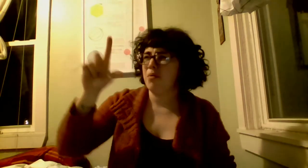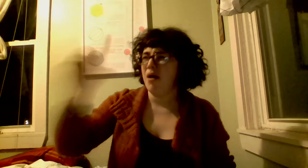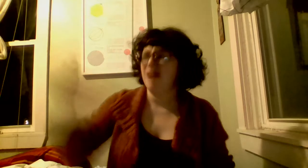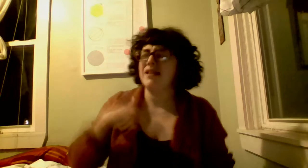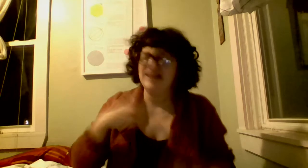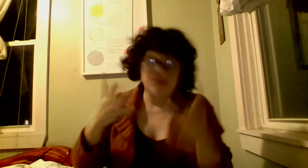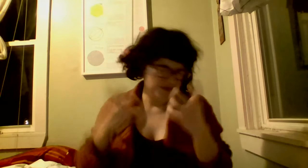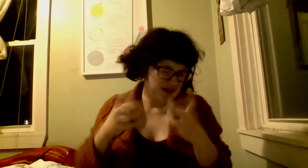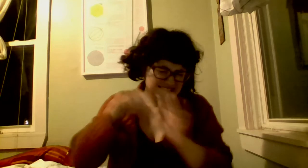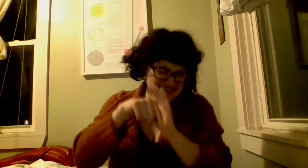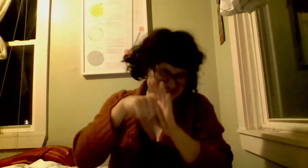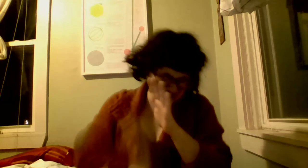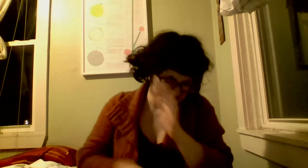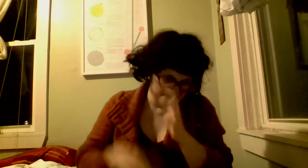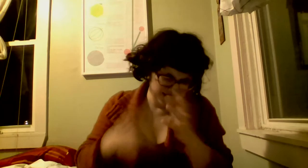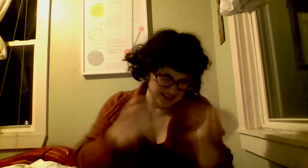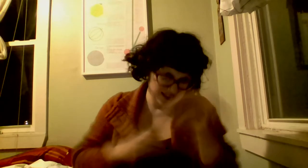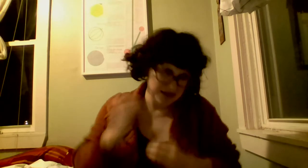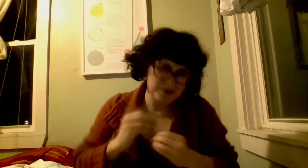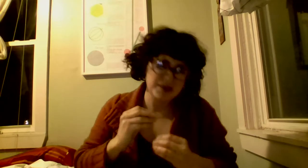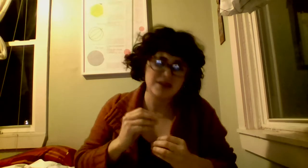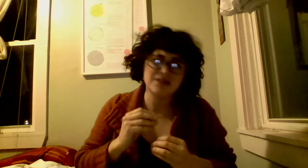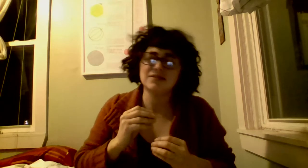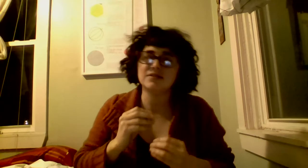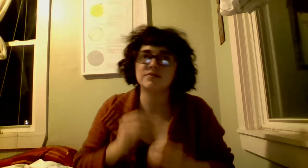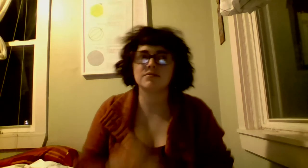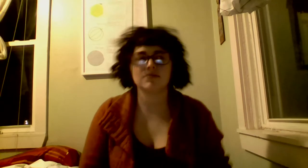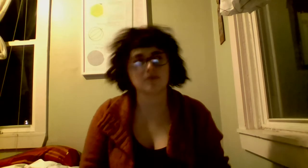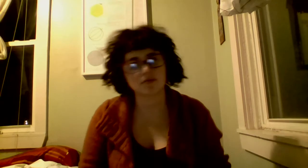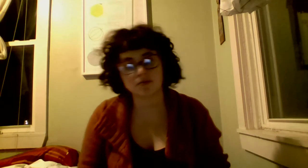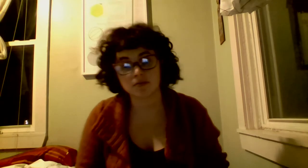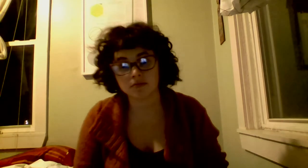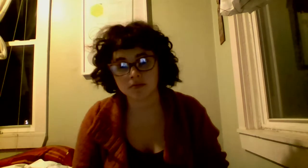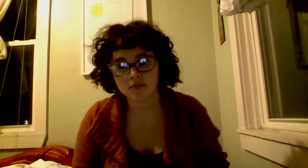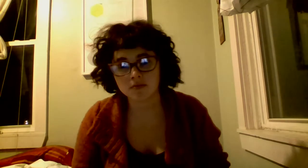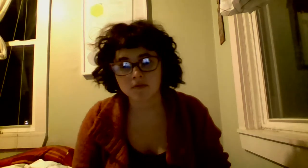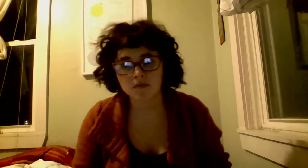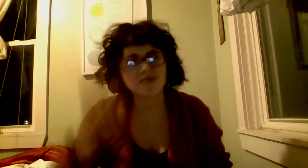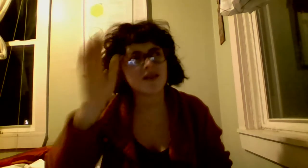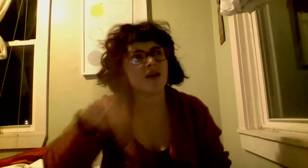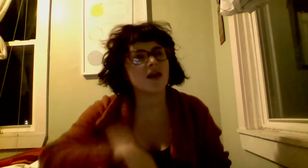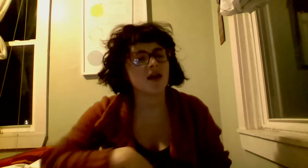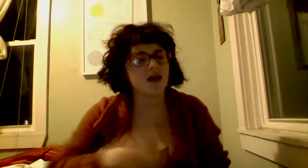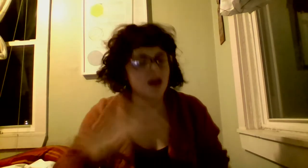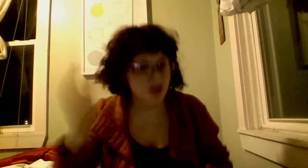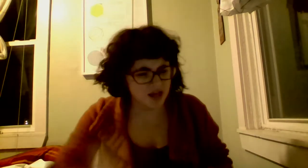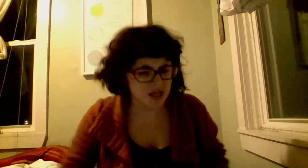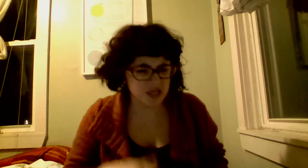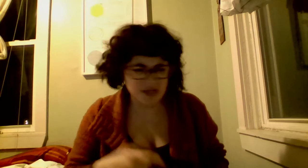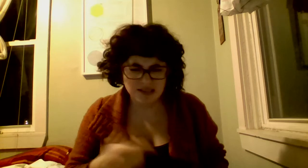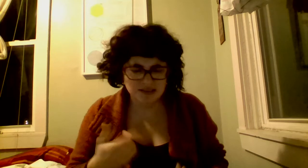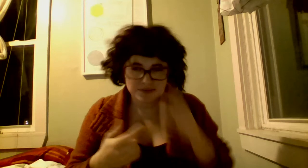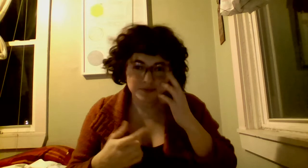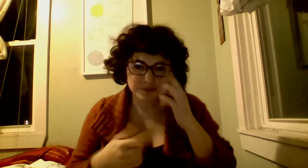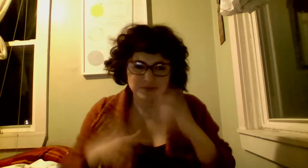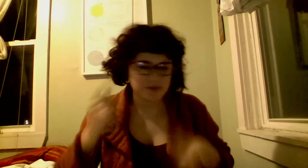you idiot. I can't believe it. You call yourself my son and you run away from the troll. Why,